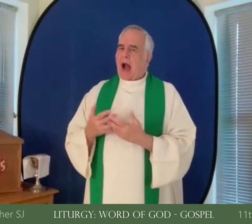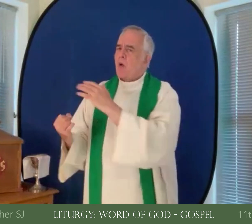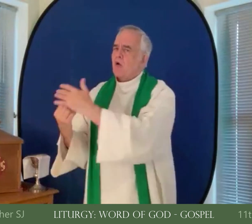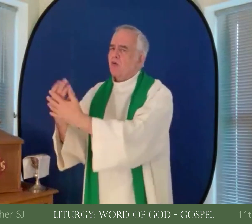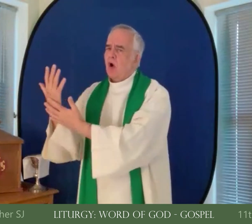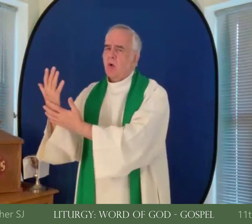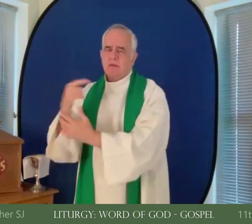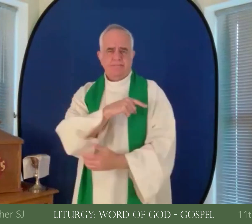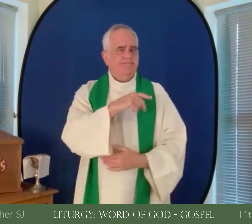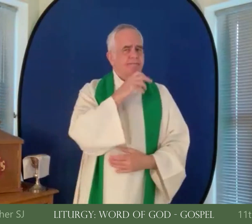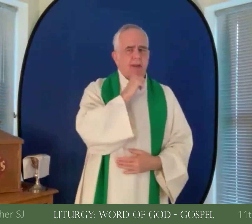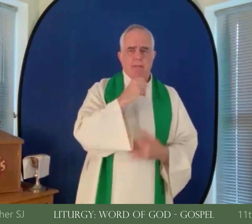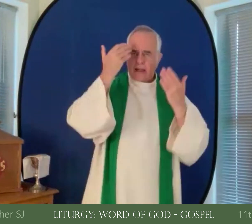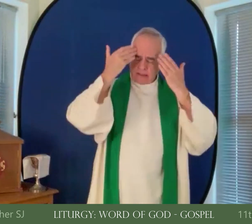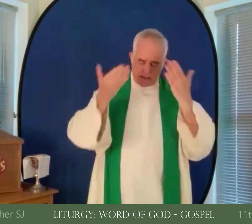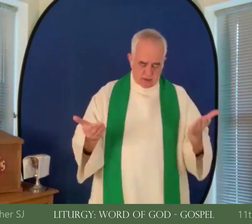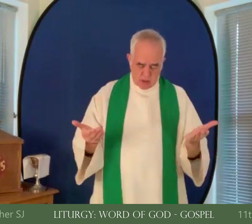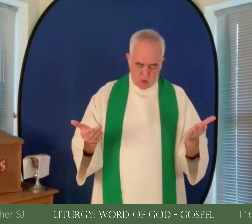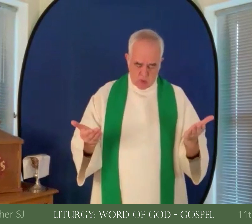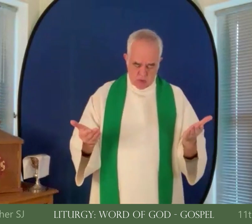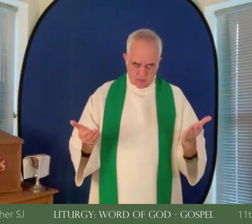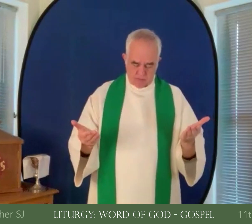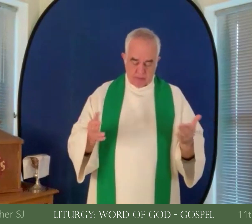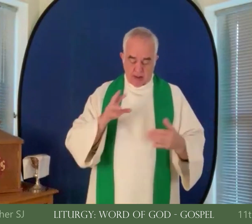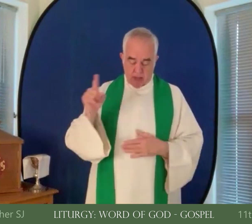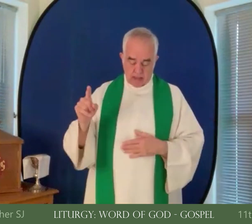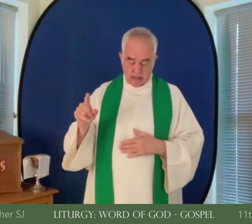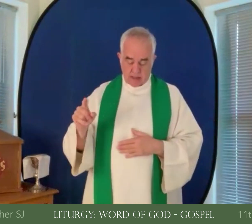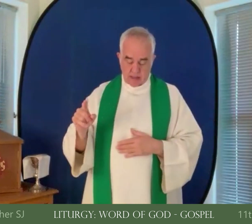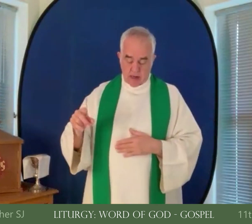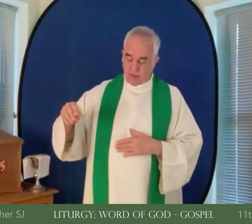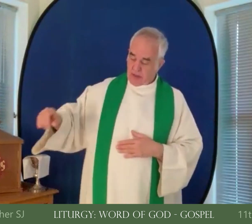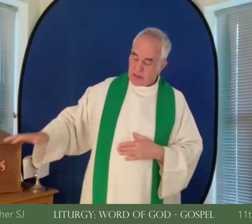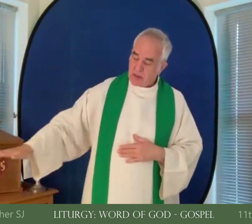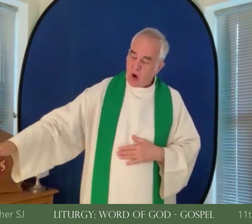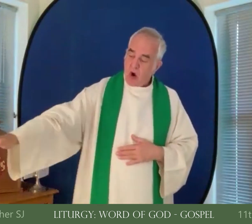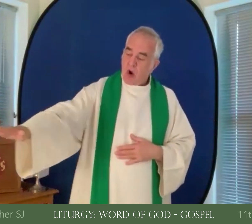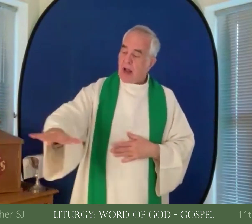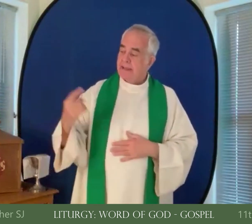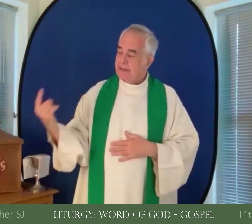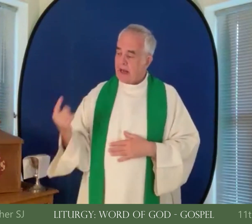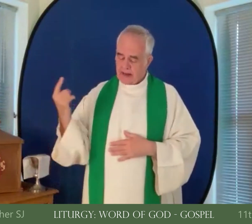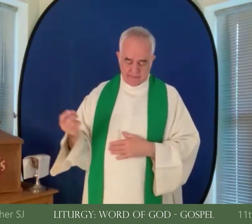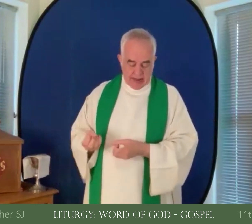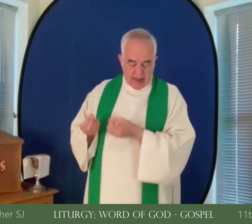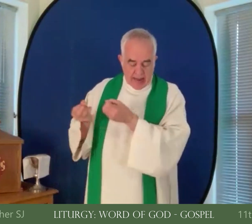How grows mine doesn't work, but the soil itself